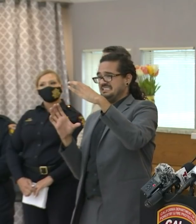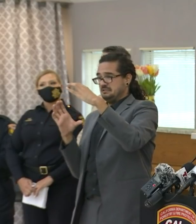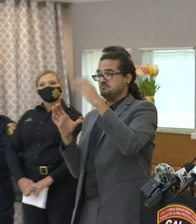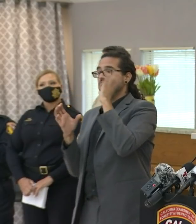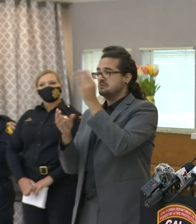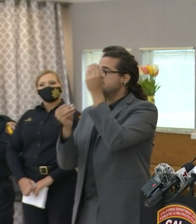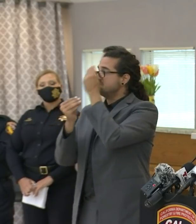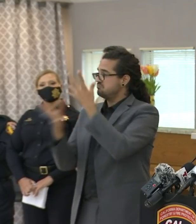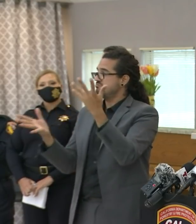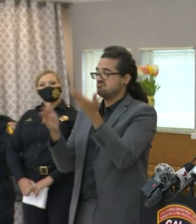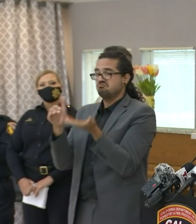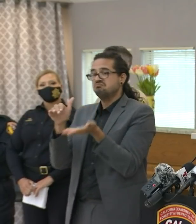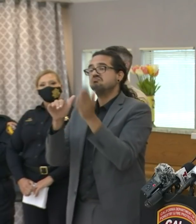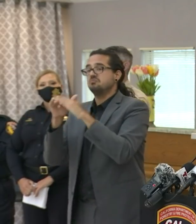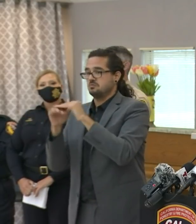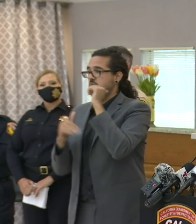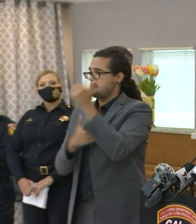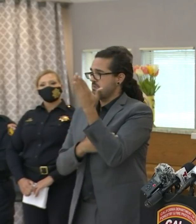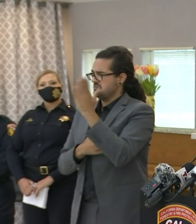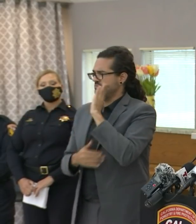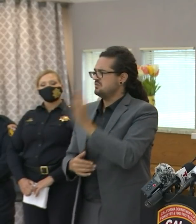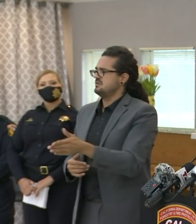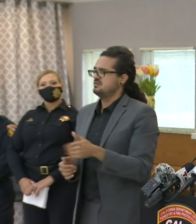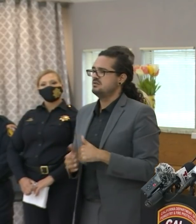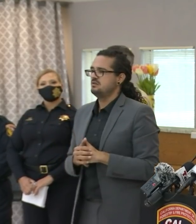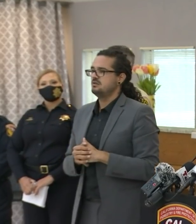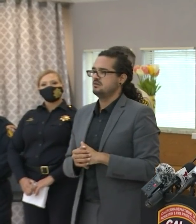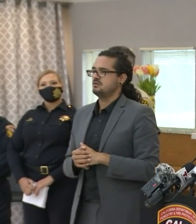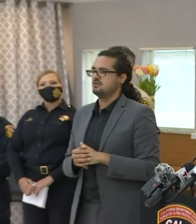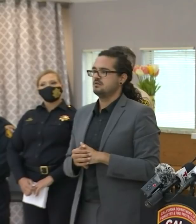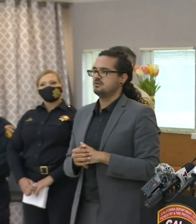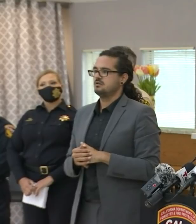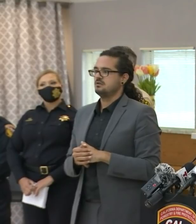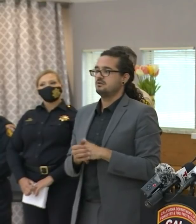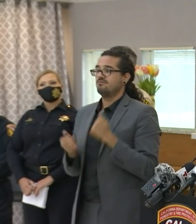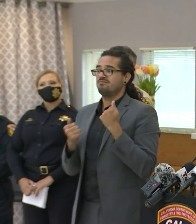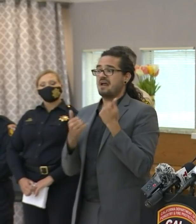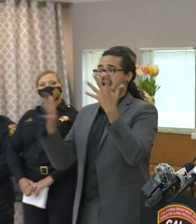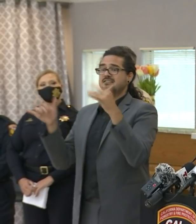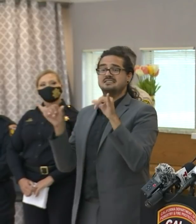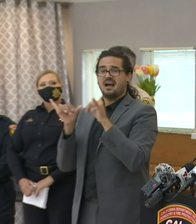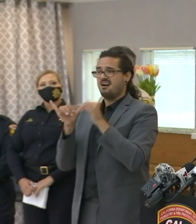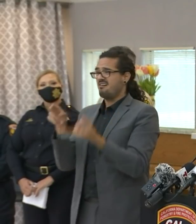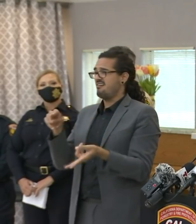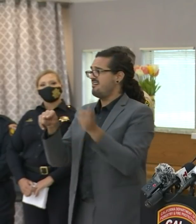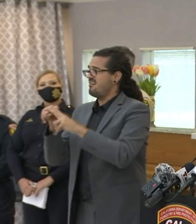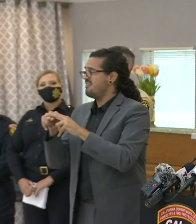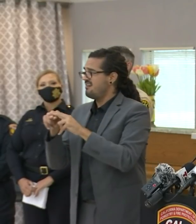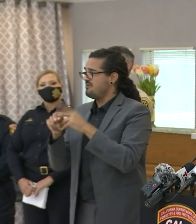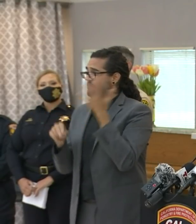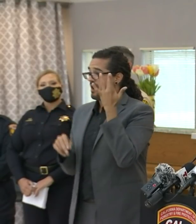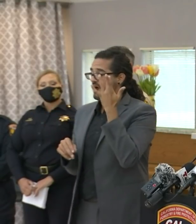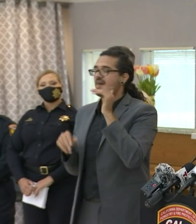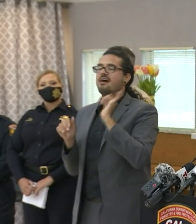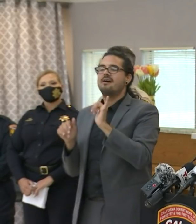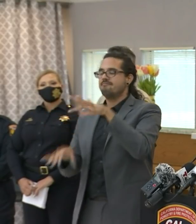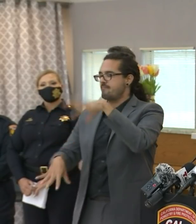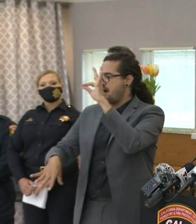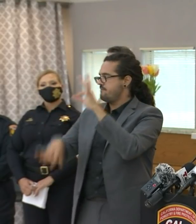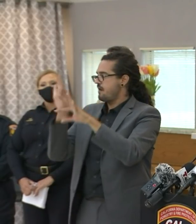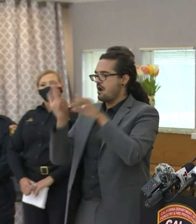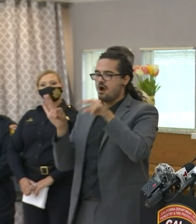Additionally, the growth in the fire size is due just to better mapping. We still have a lot of work to do out there identifying exactly